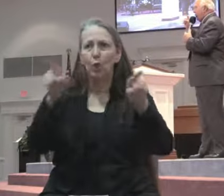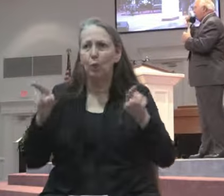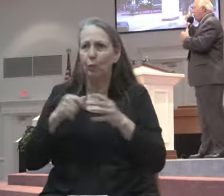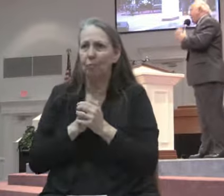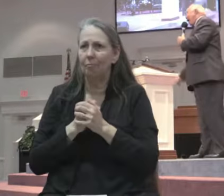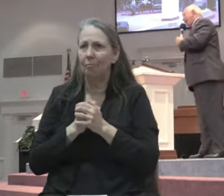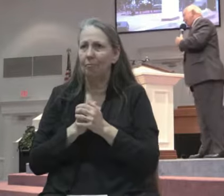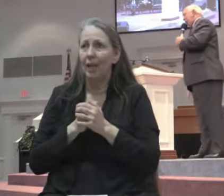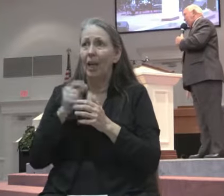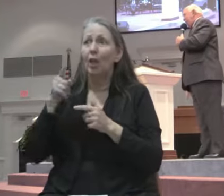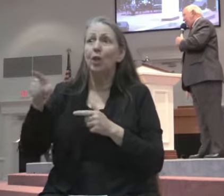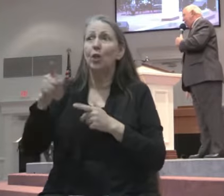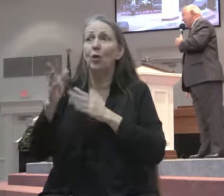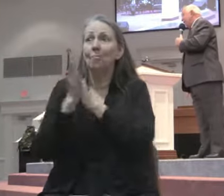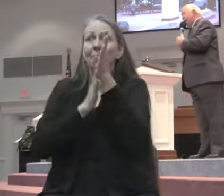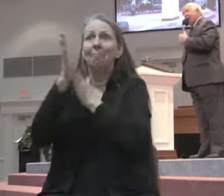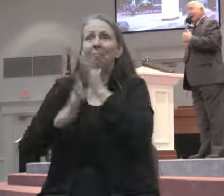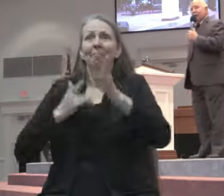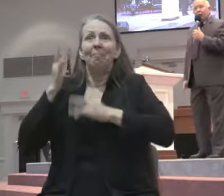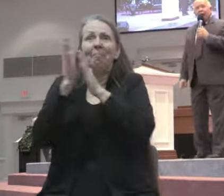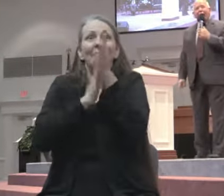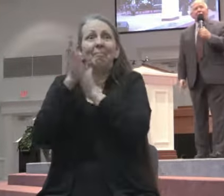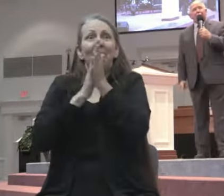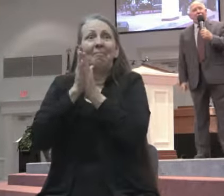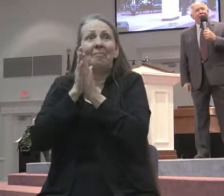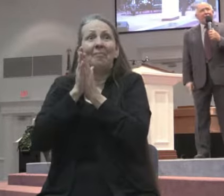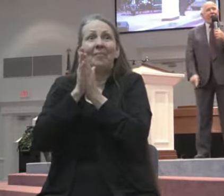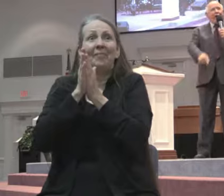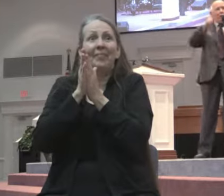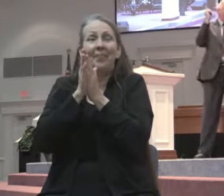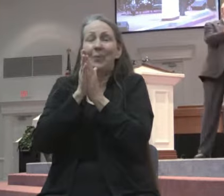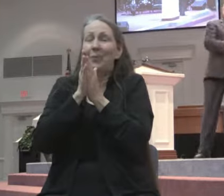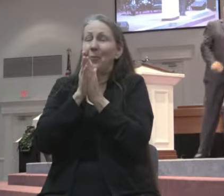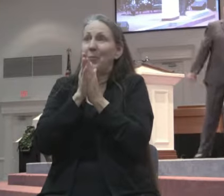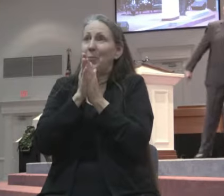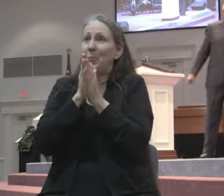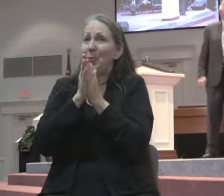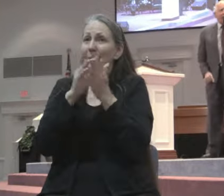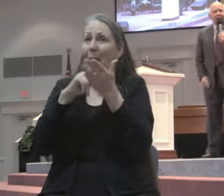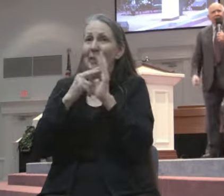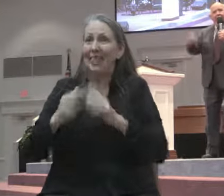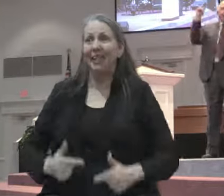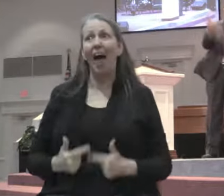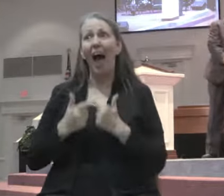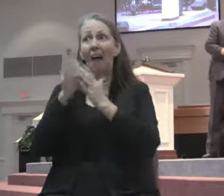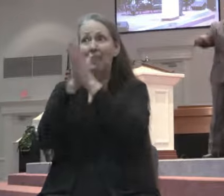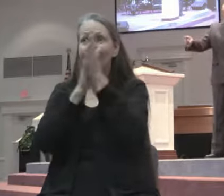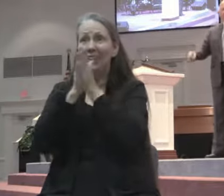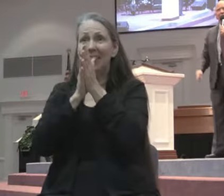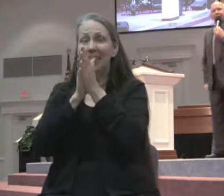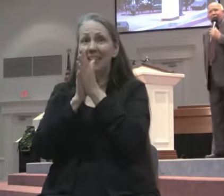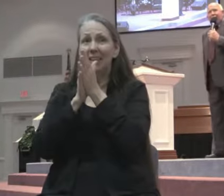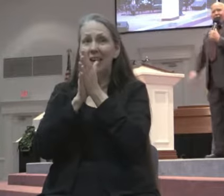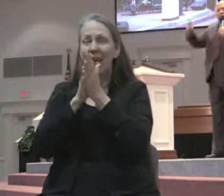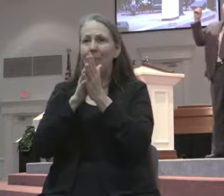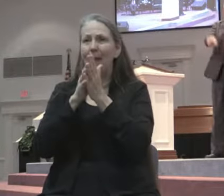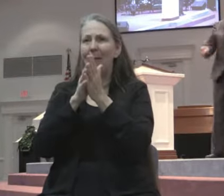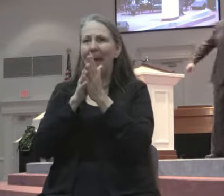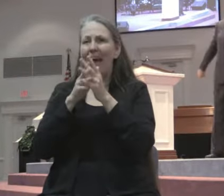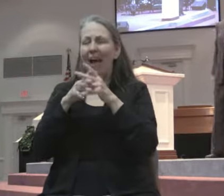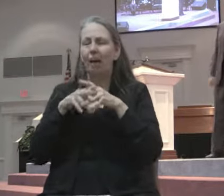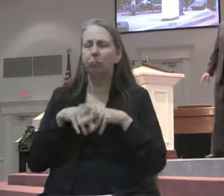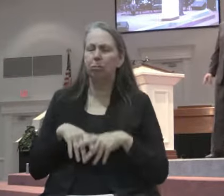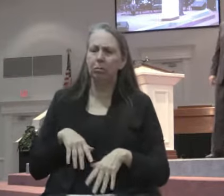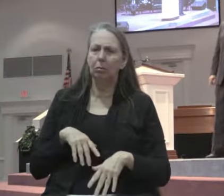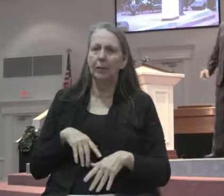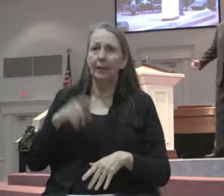Because when you revive something, you're dealing with something that was alive and died, and it's time to